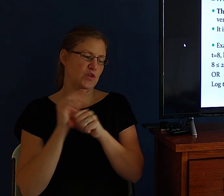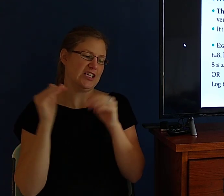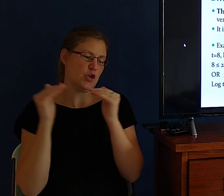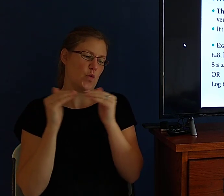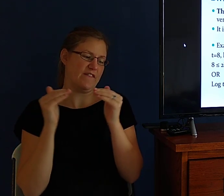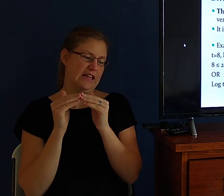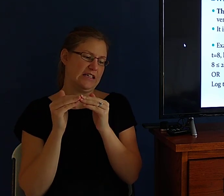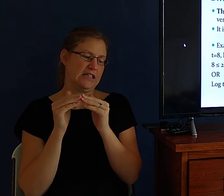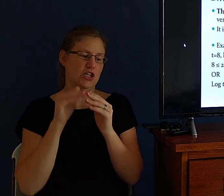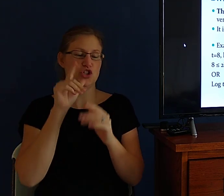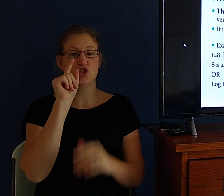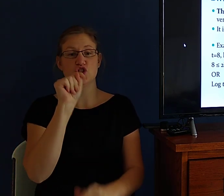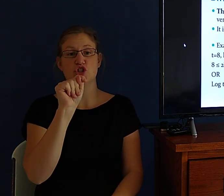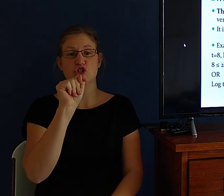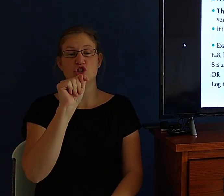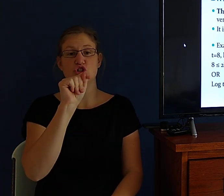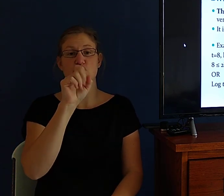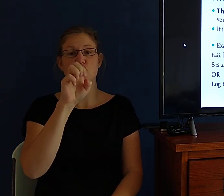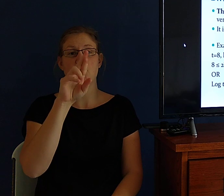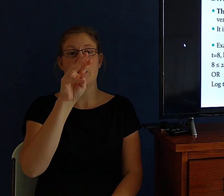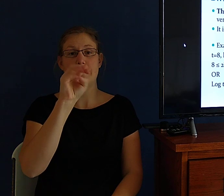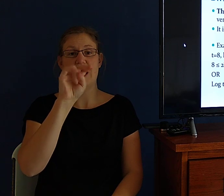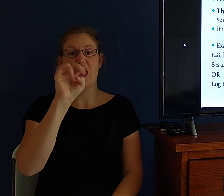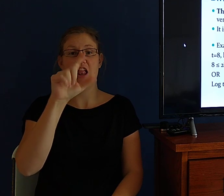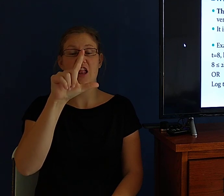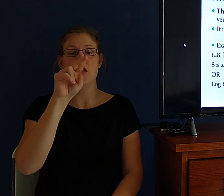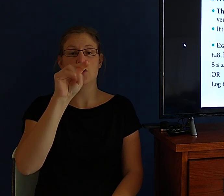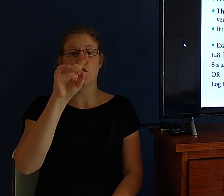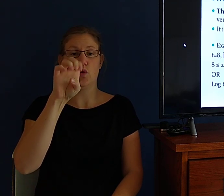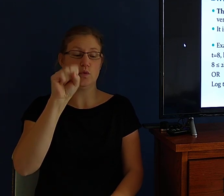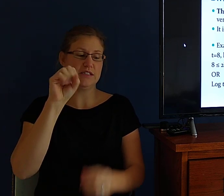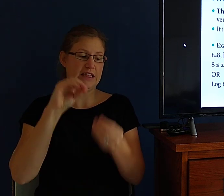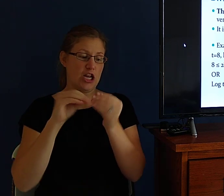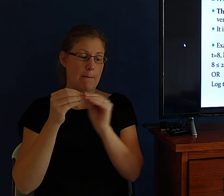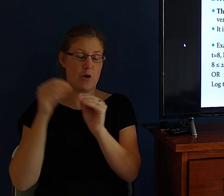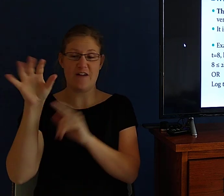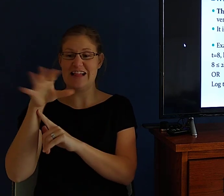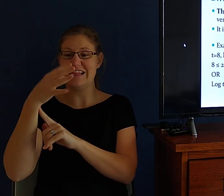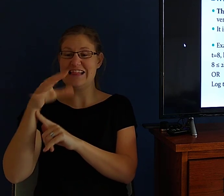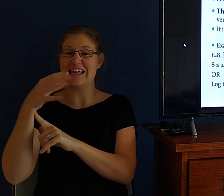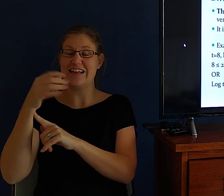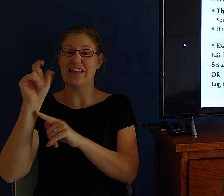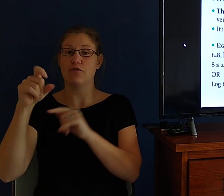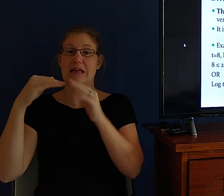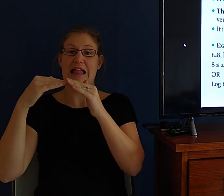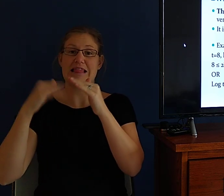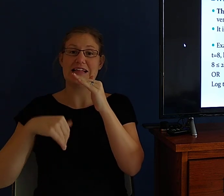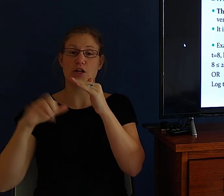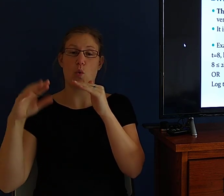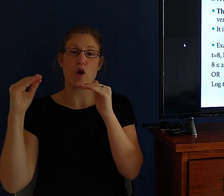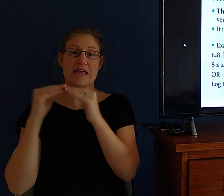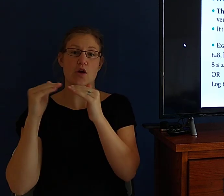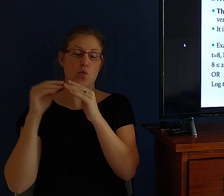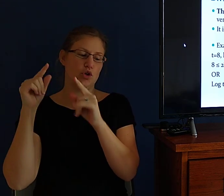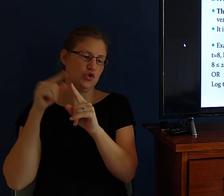the terminal nodes. The number of the leaves is less than or equal to the 2 to